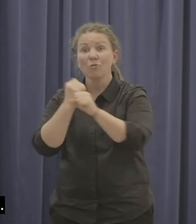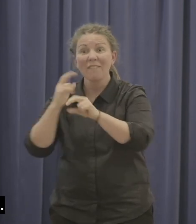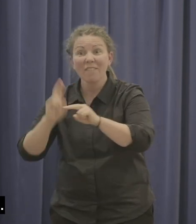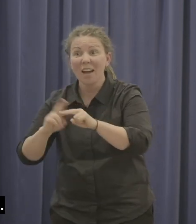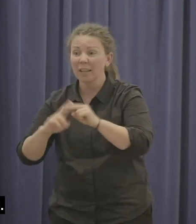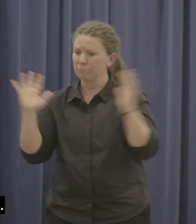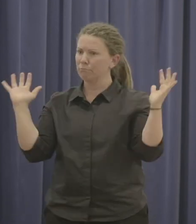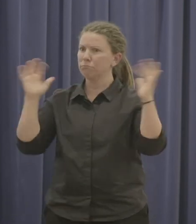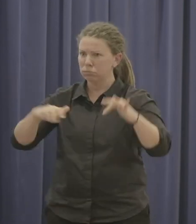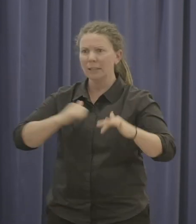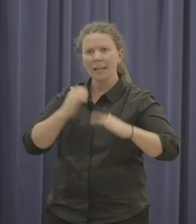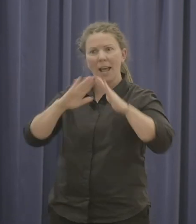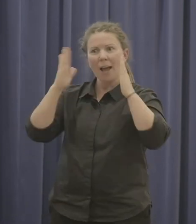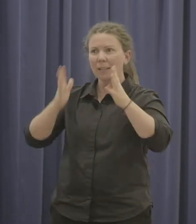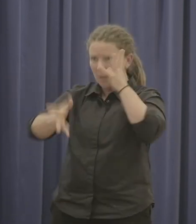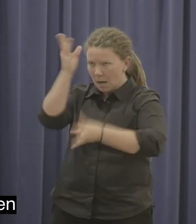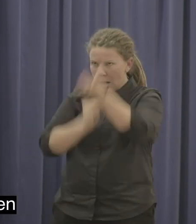the classes.